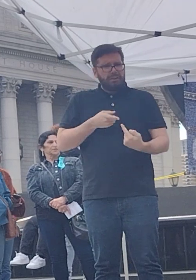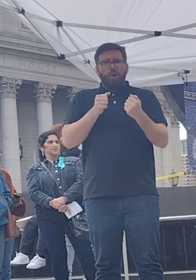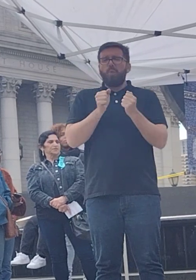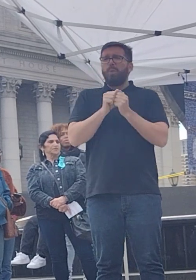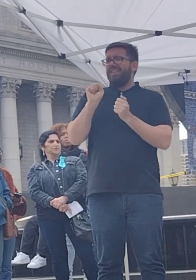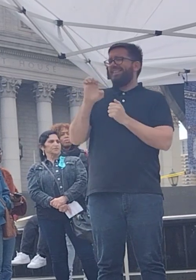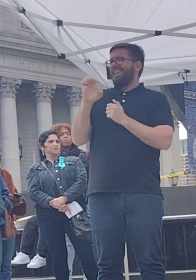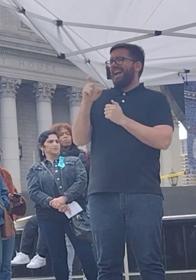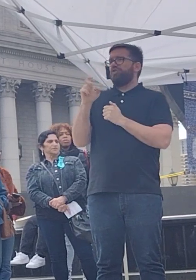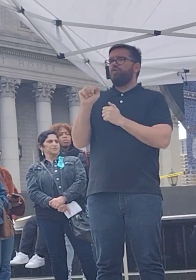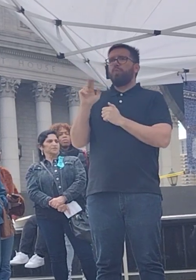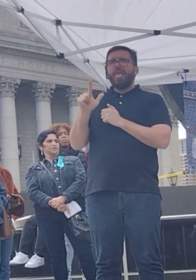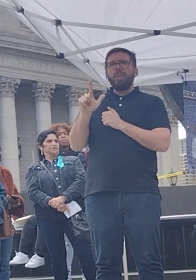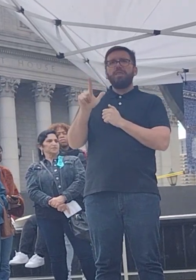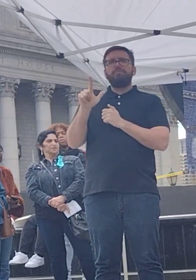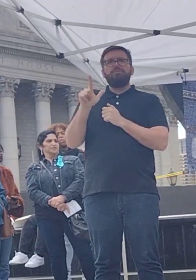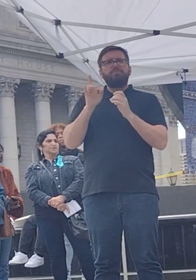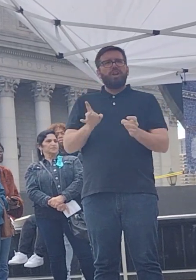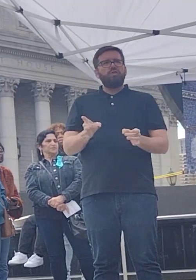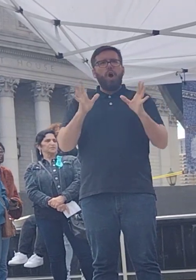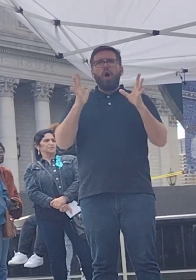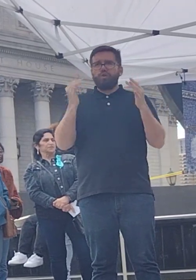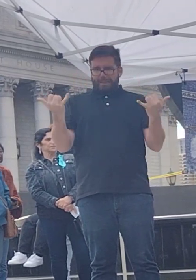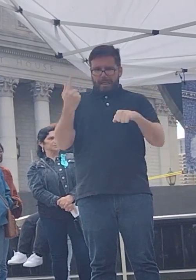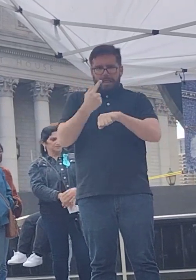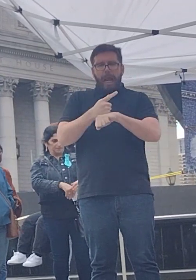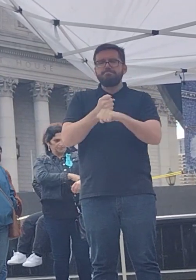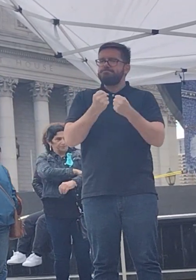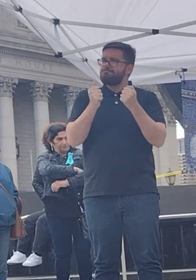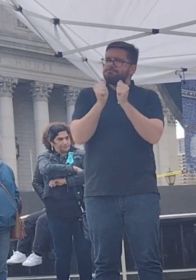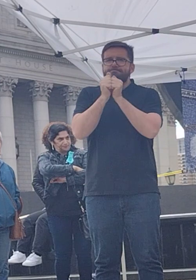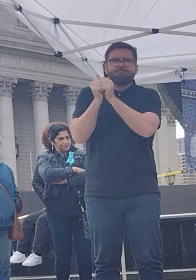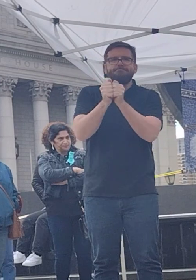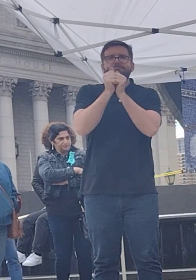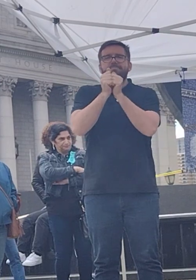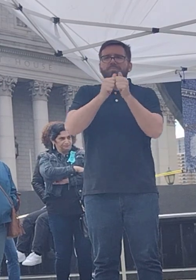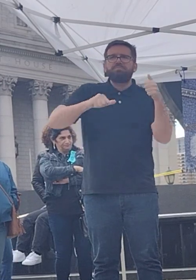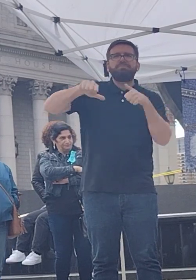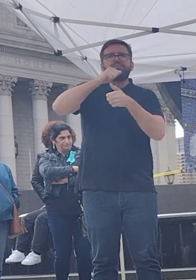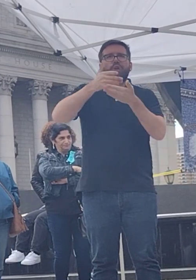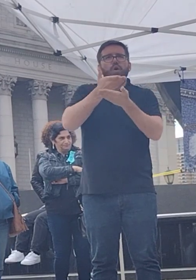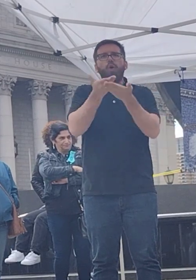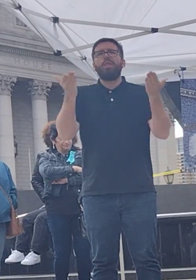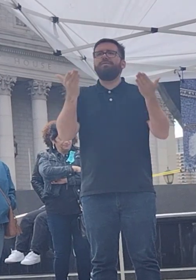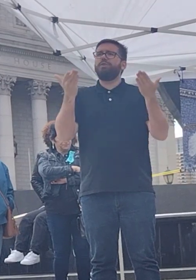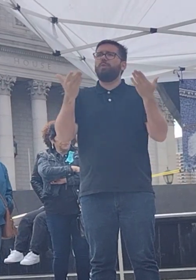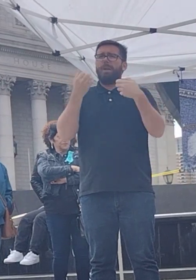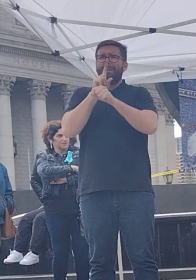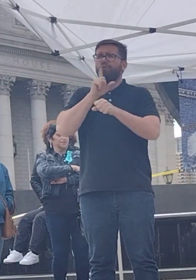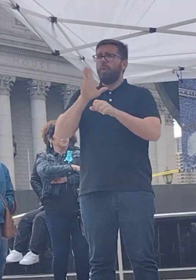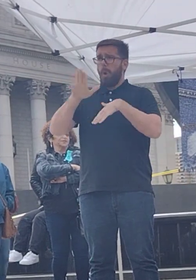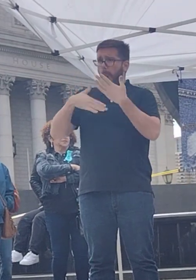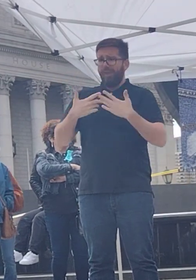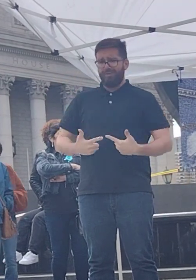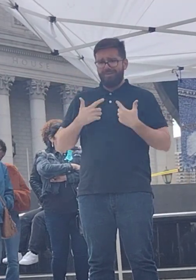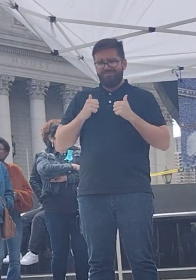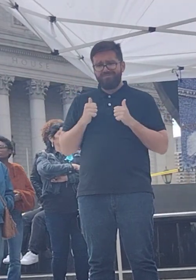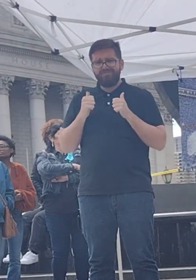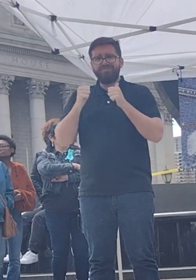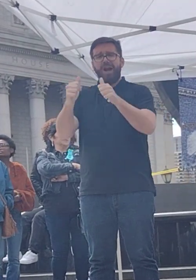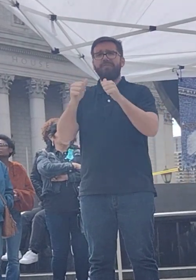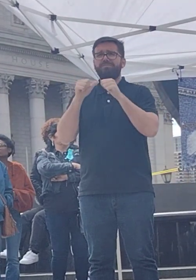I'm proud to stand here in solidarity to uplift the voices of survivors and let them know that we